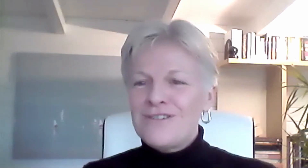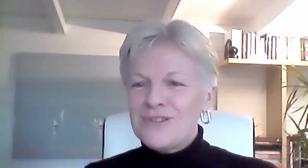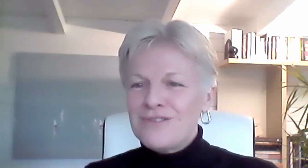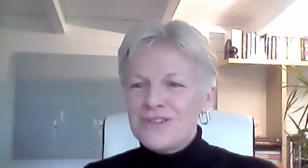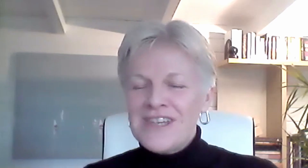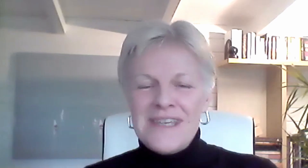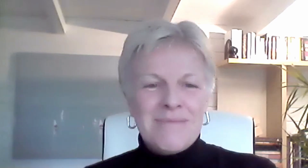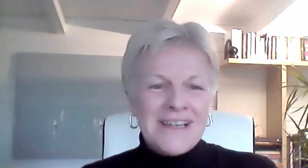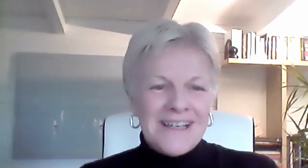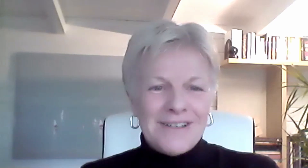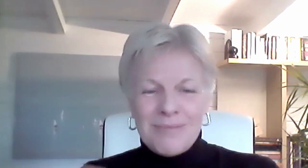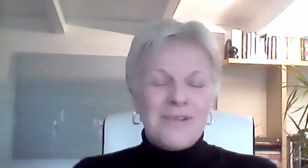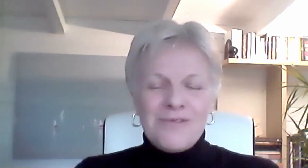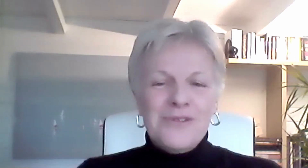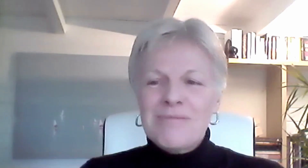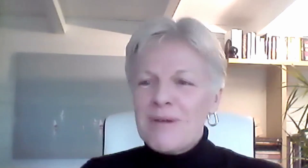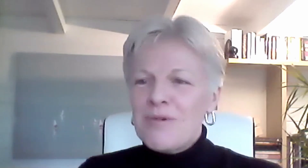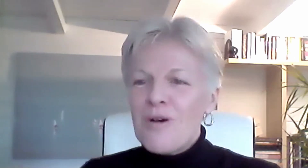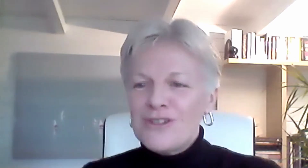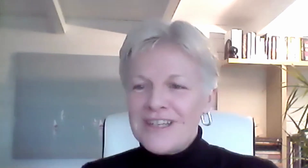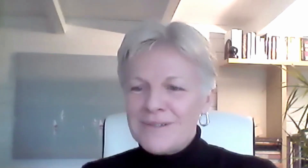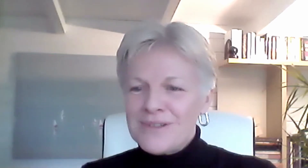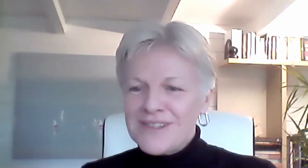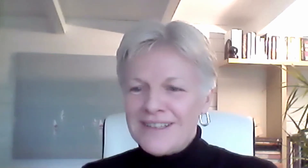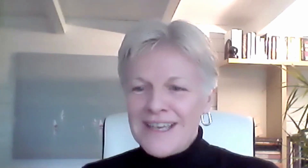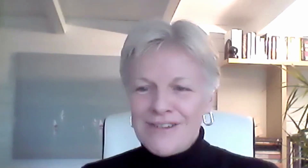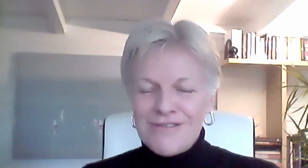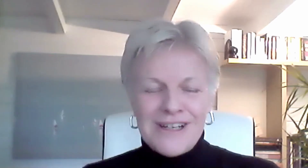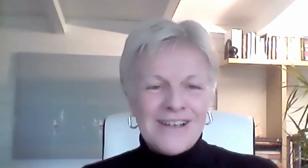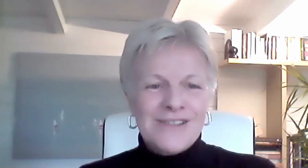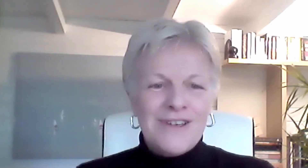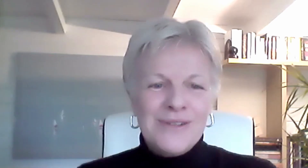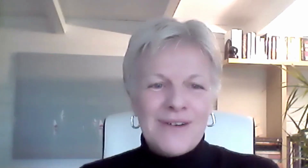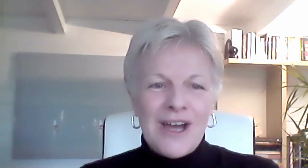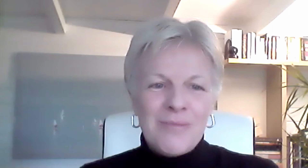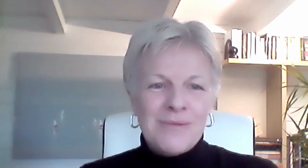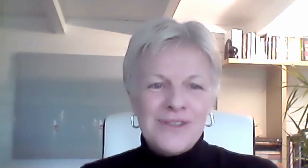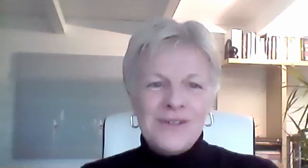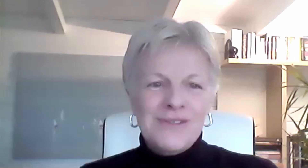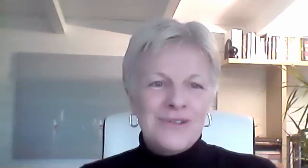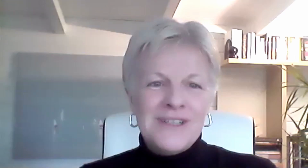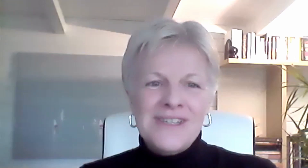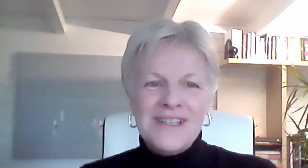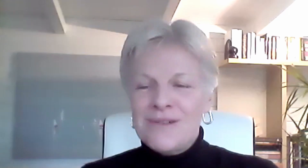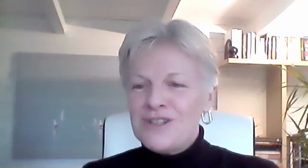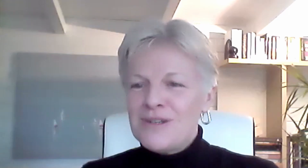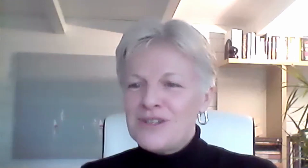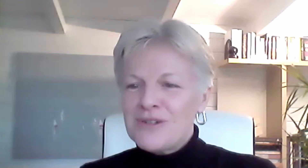full team, a full team of people watching. It was it gave it a really nice feel. So I hope it was useful and you enjoyed